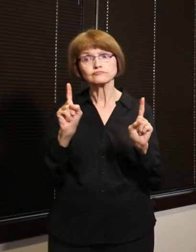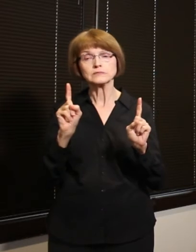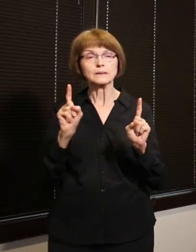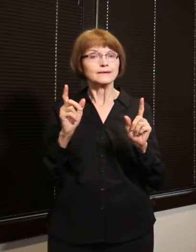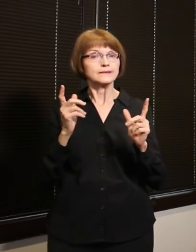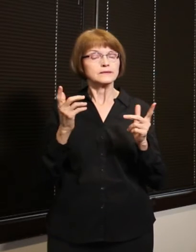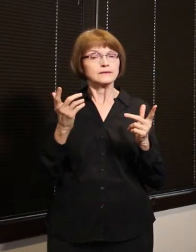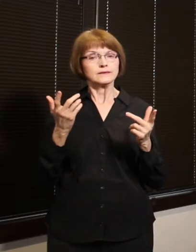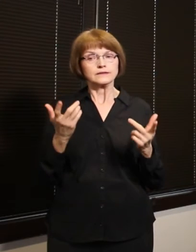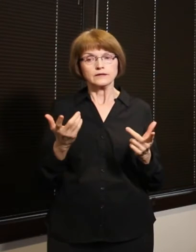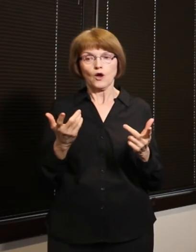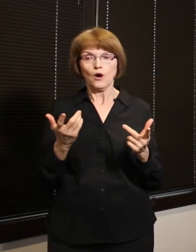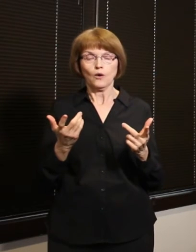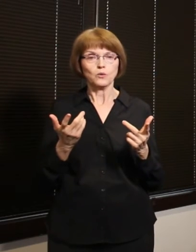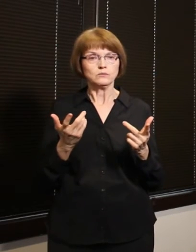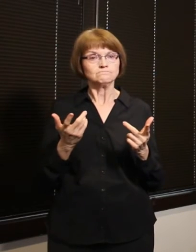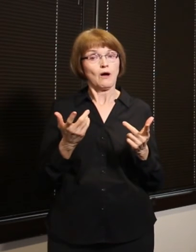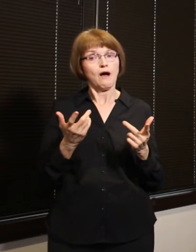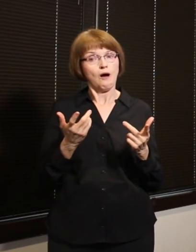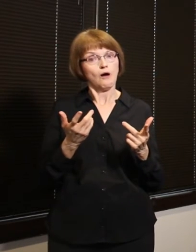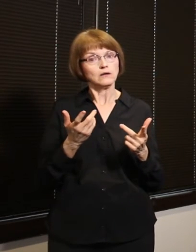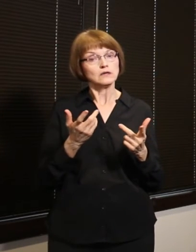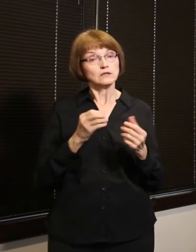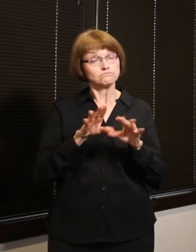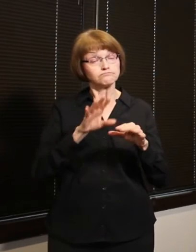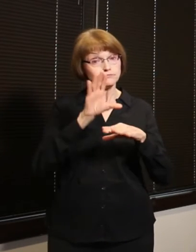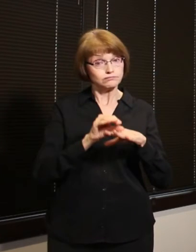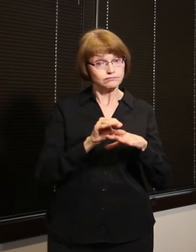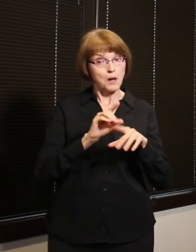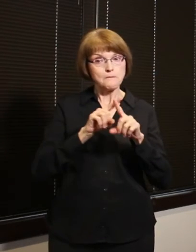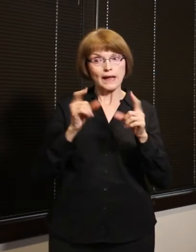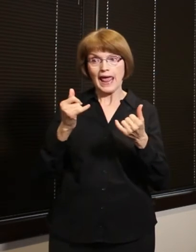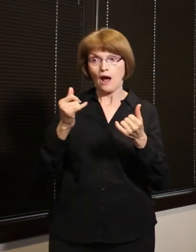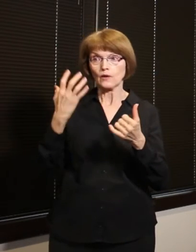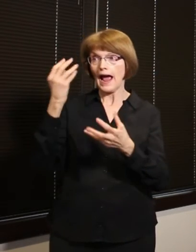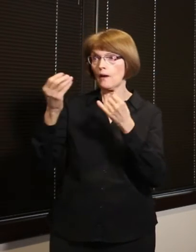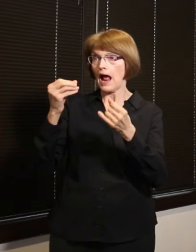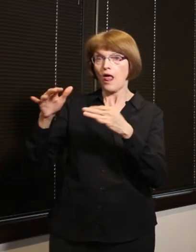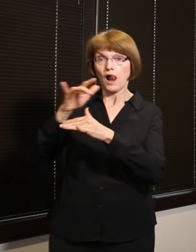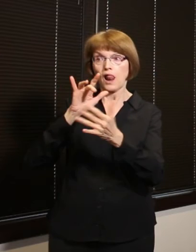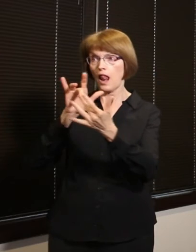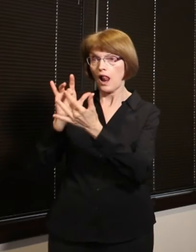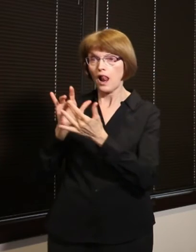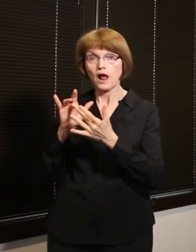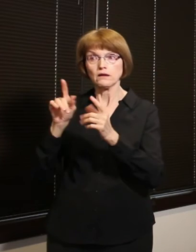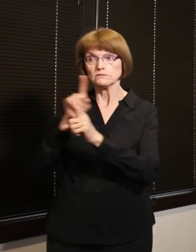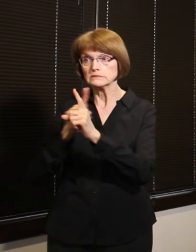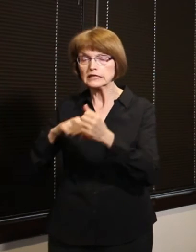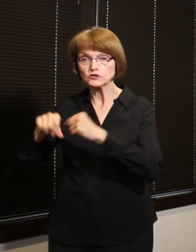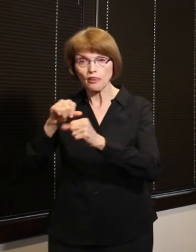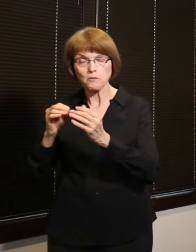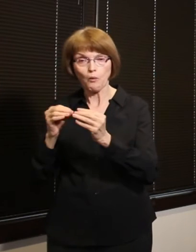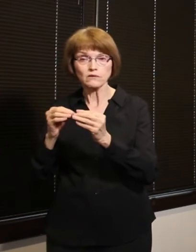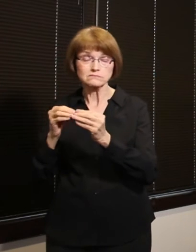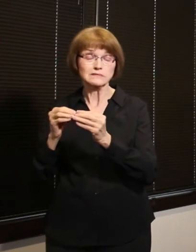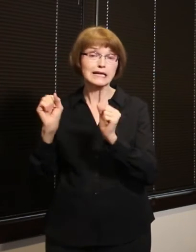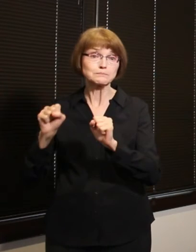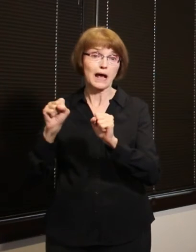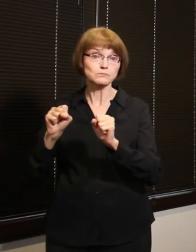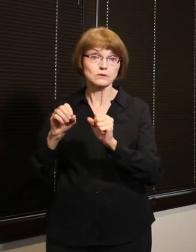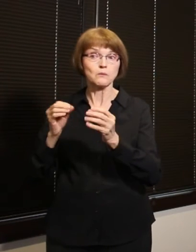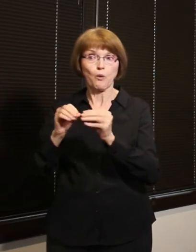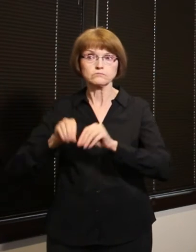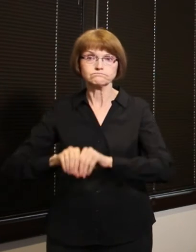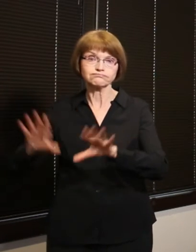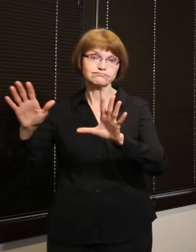become are in contact with each other more and more, that does increase the probability of transmission. So, but really